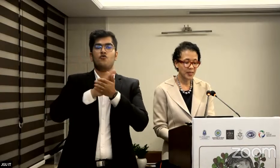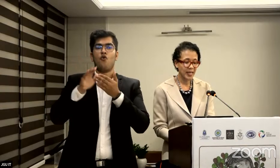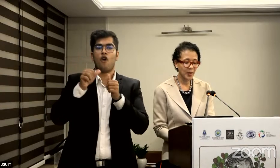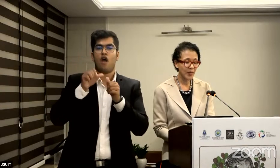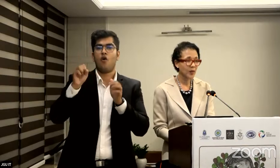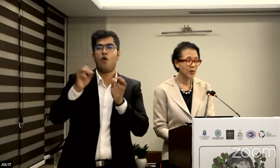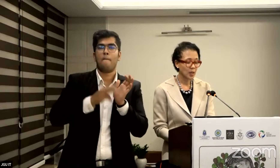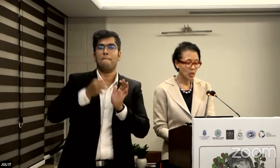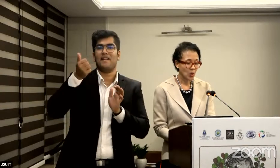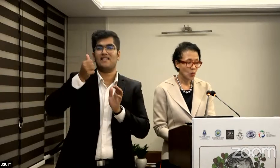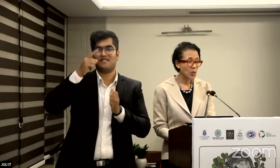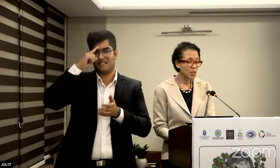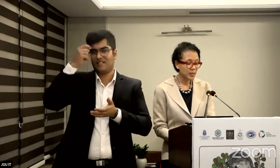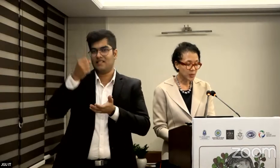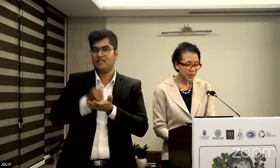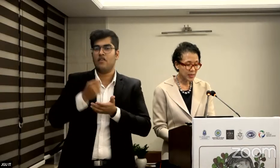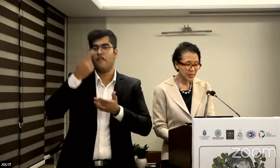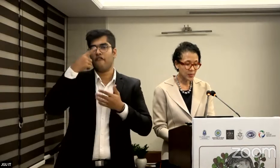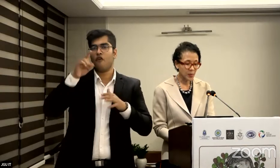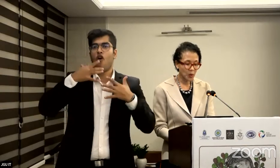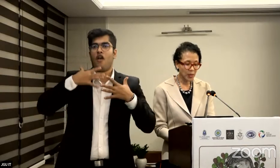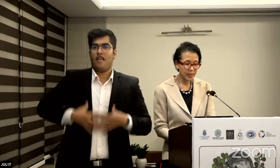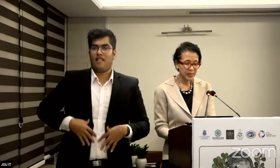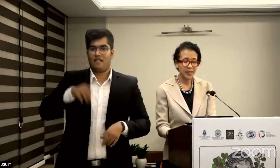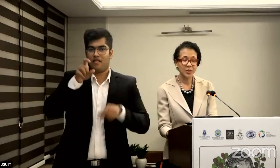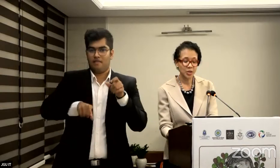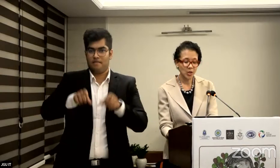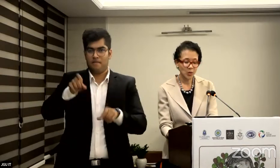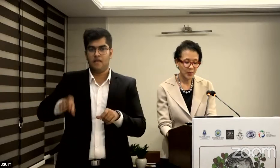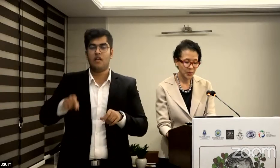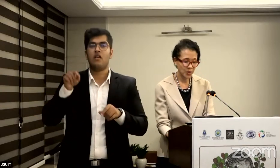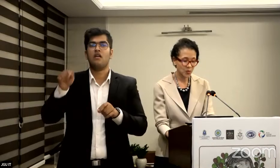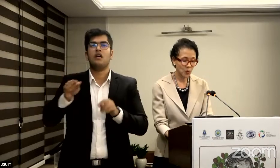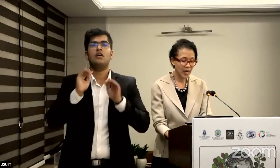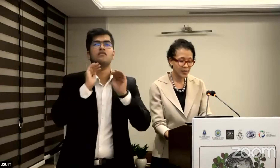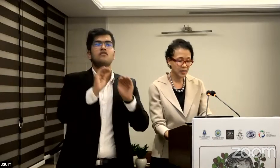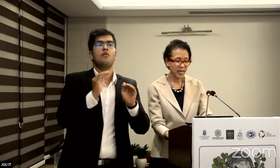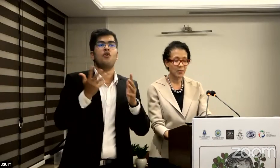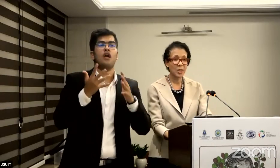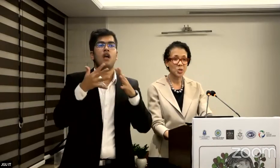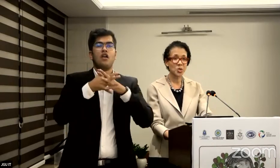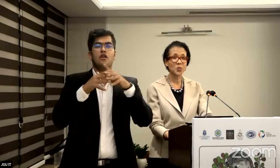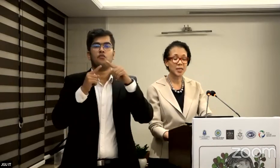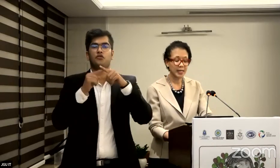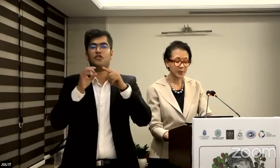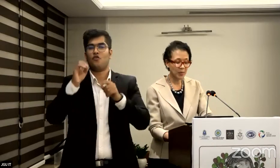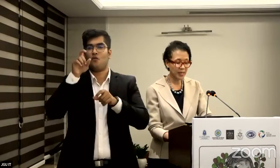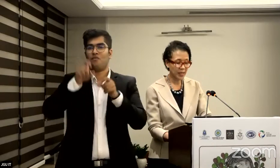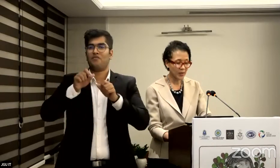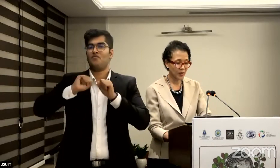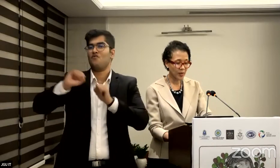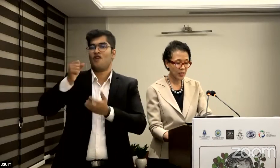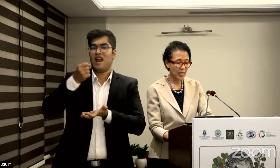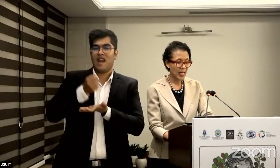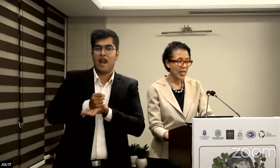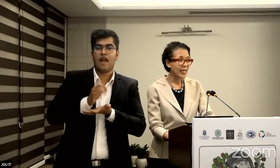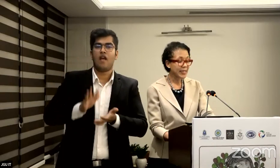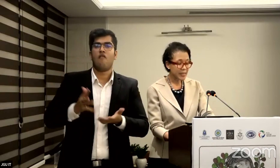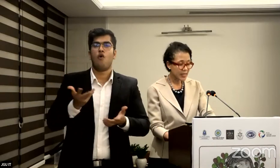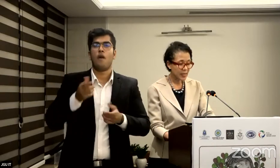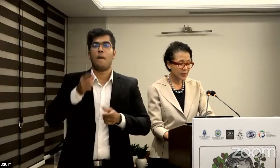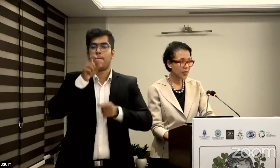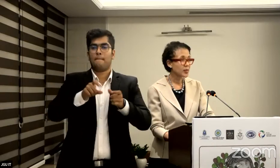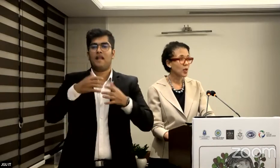and public health, which explicitly supported WTO members' right to take measures to protect public health.